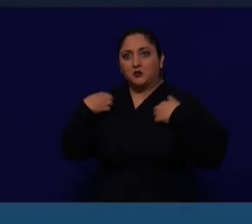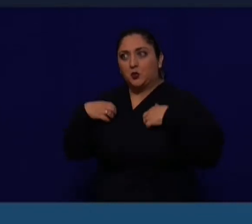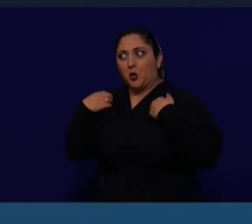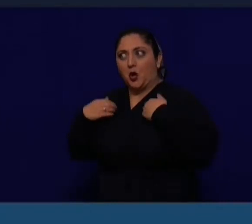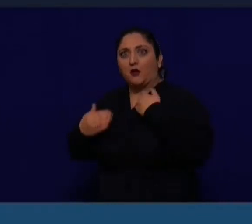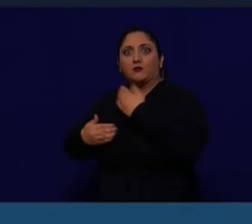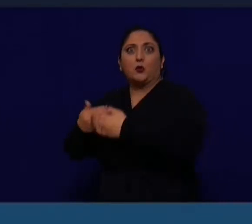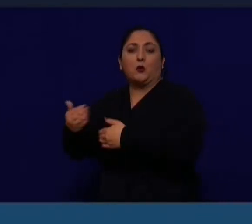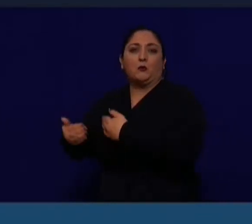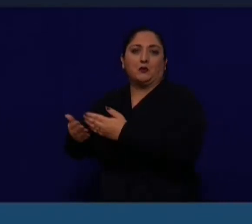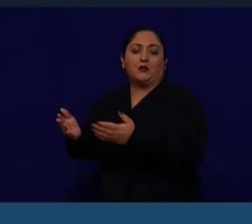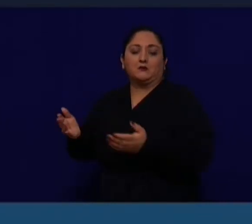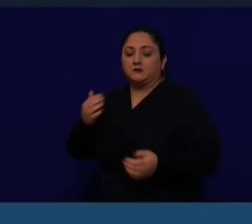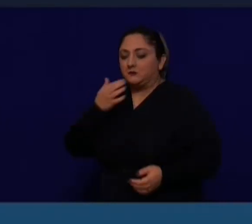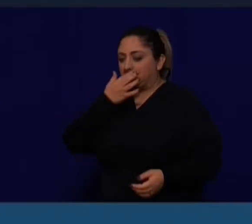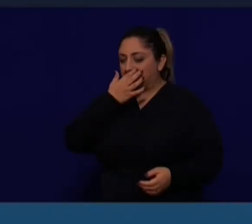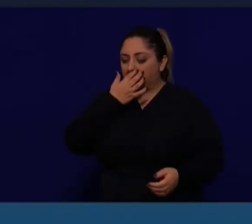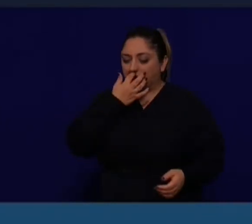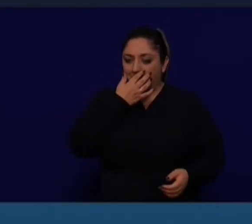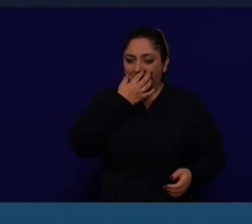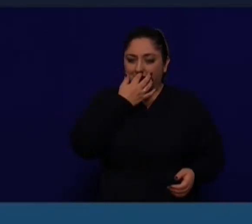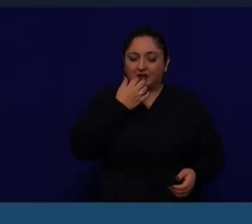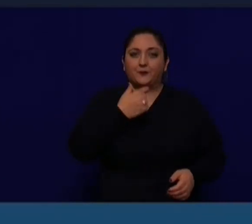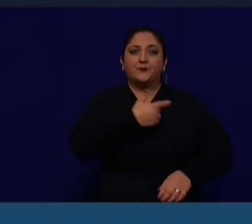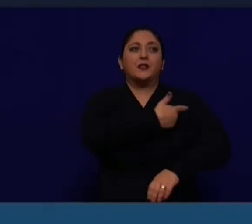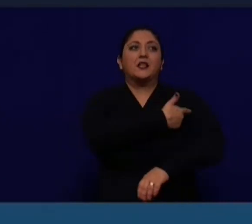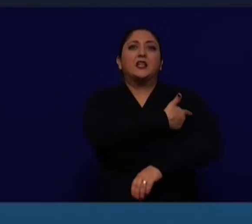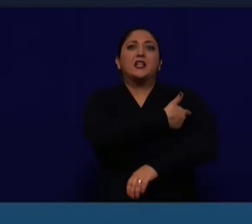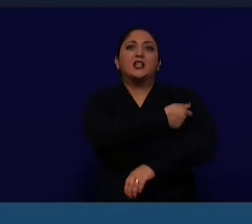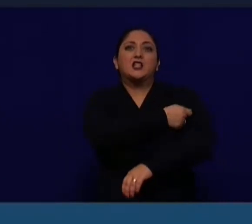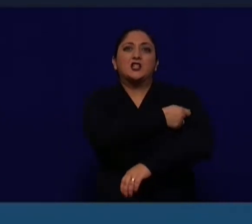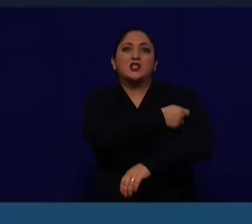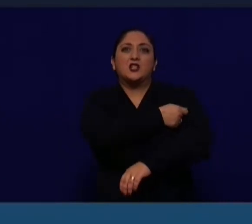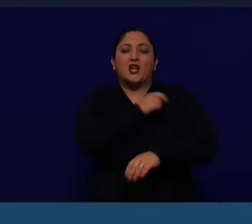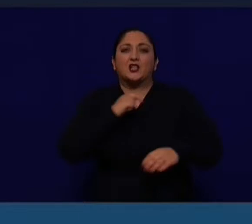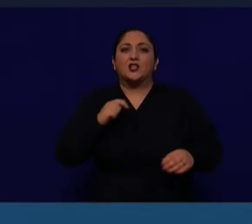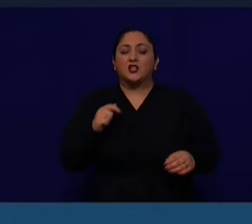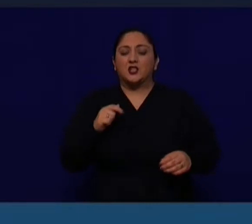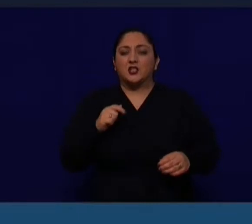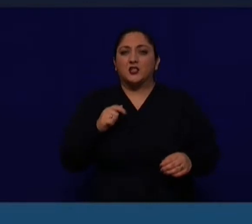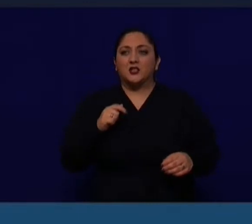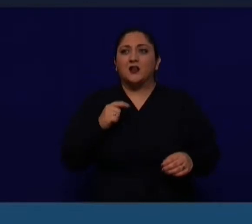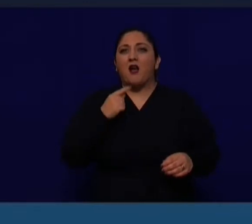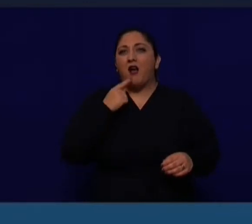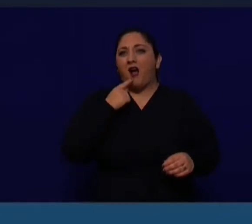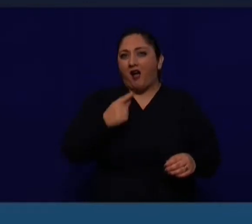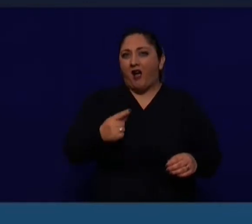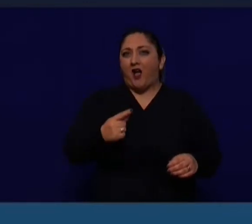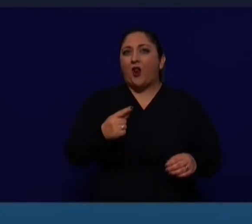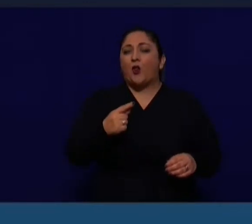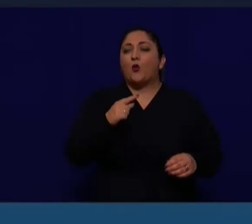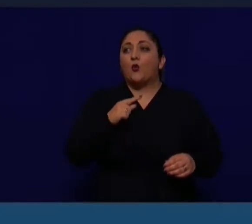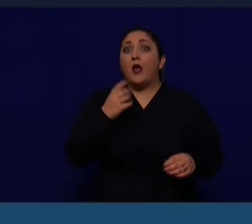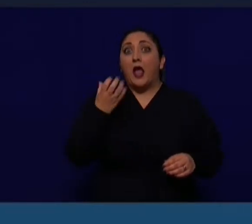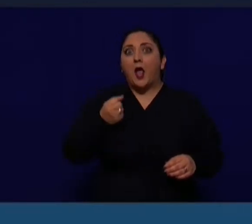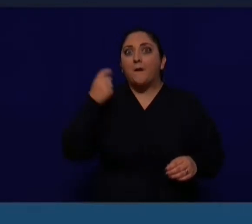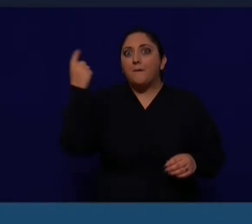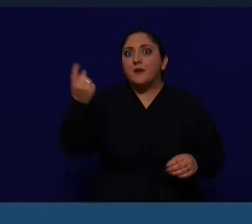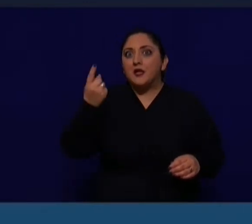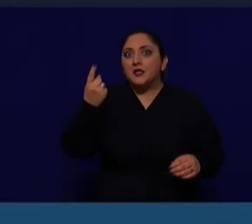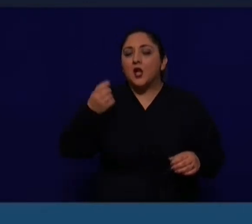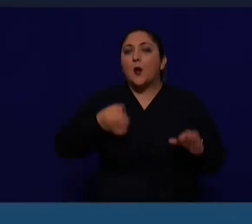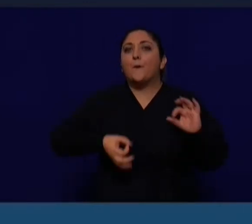about jumping the vaccine queue or getting it when they're not actually entitled to. Do you think that this warrants an investigation? Will the health authorities